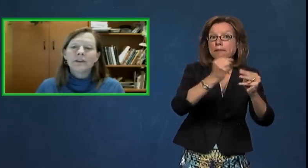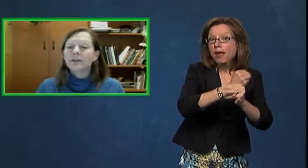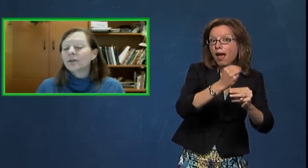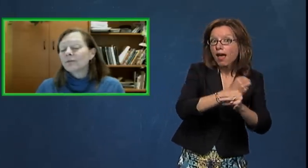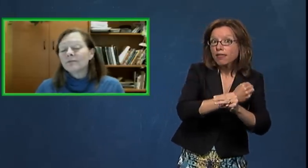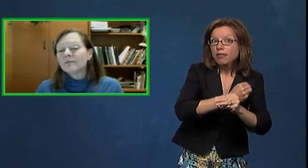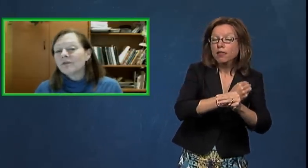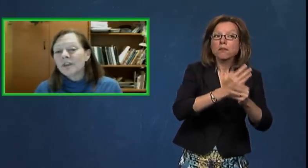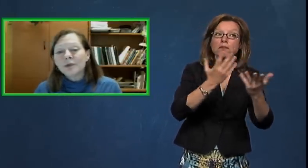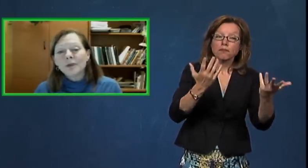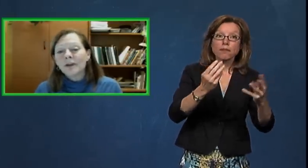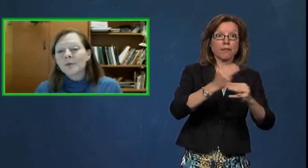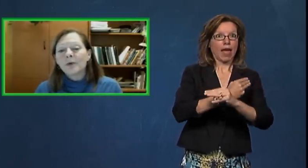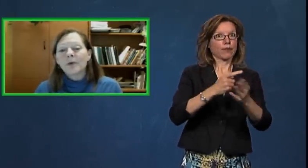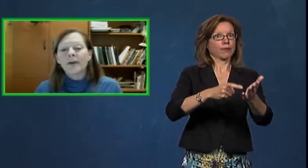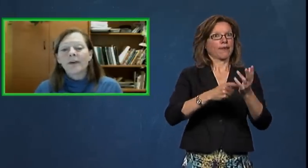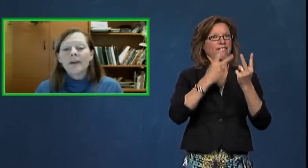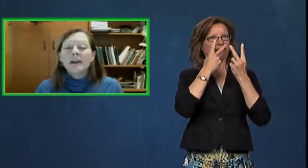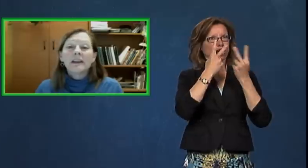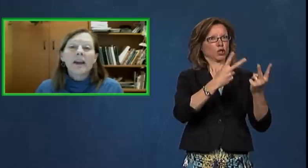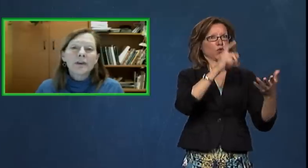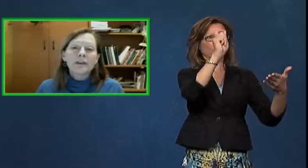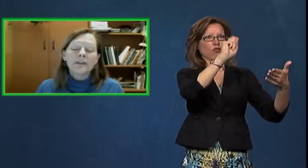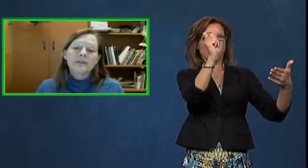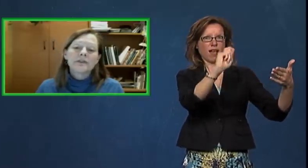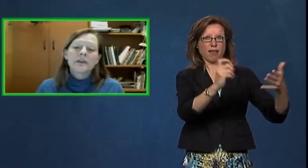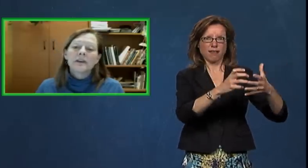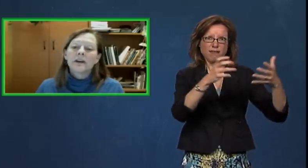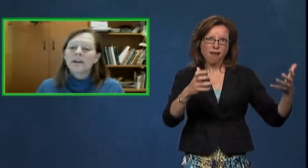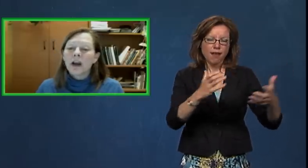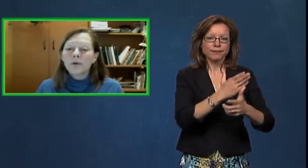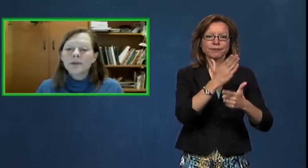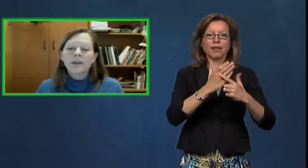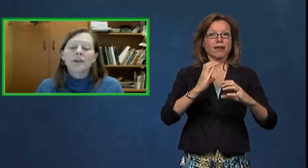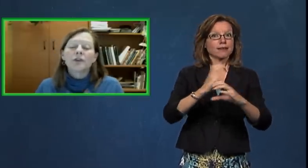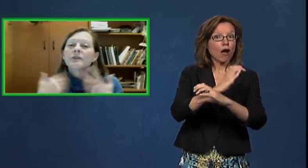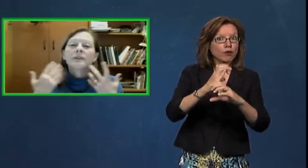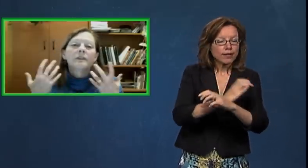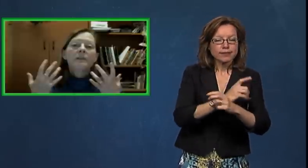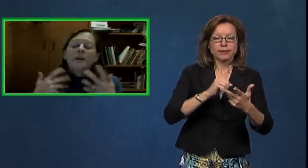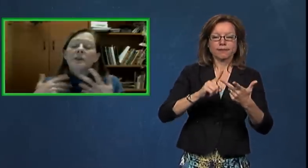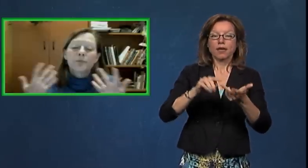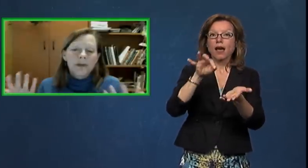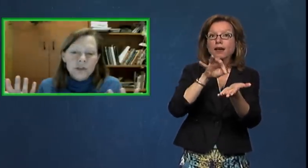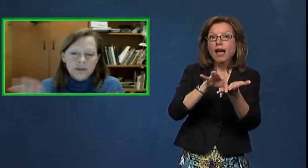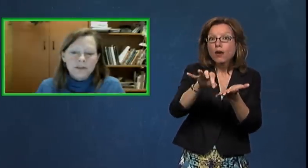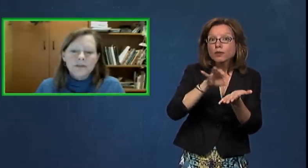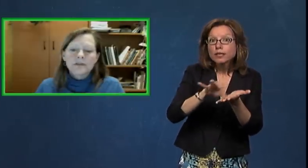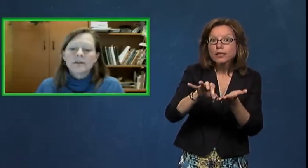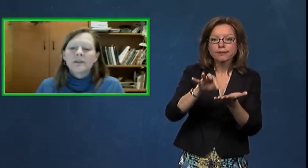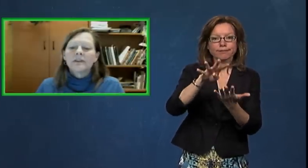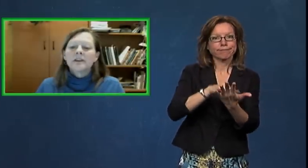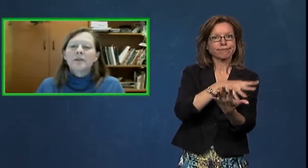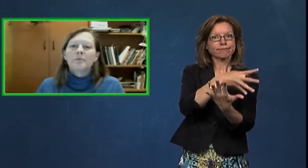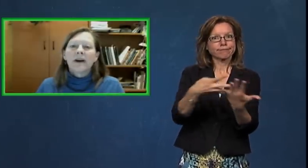very, visual on the board, calculus, accounting using